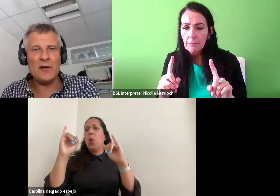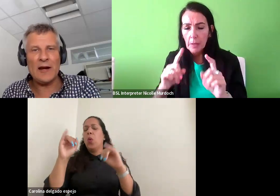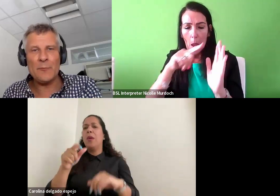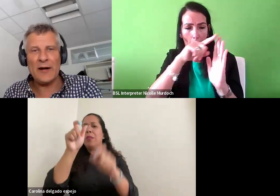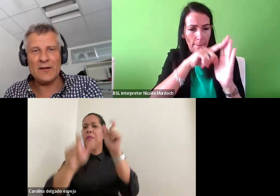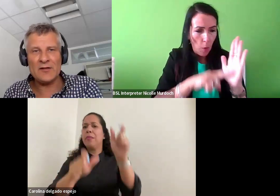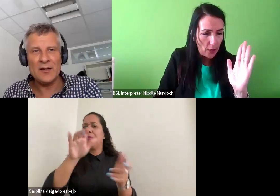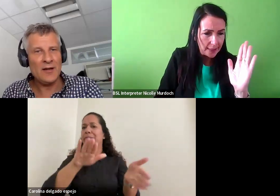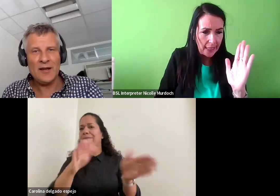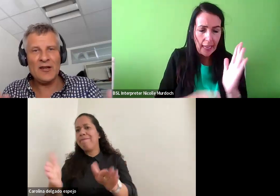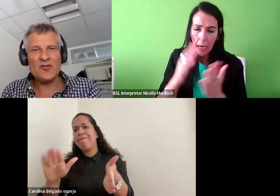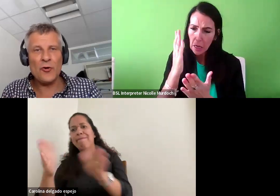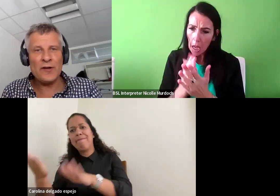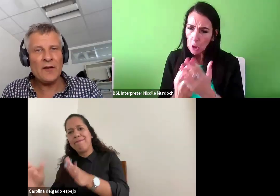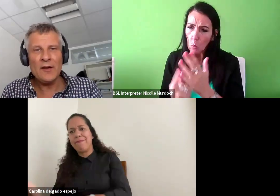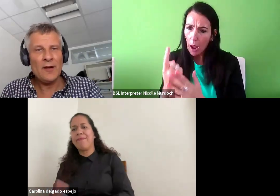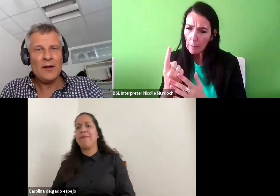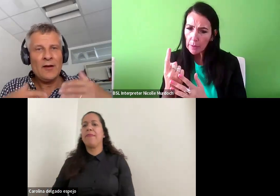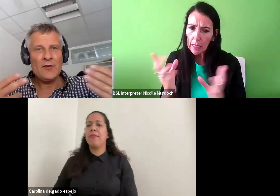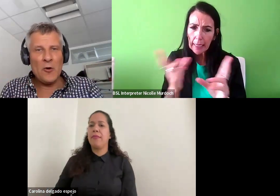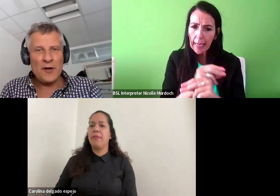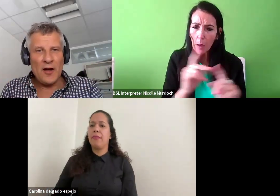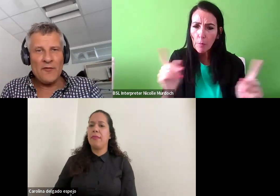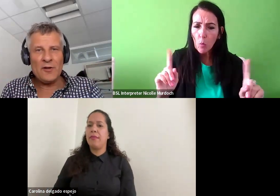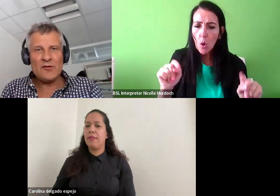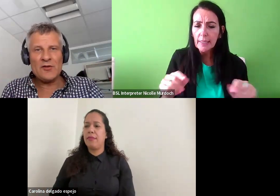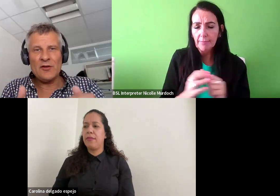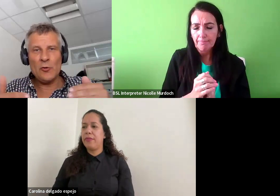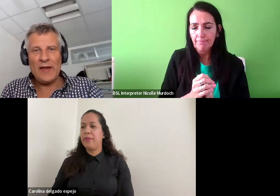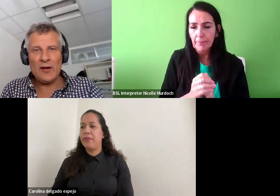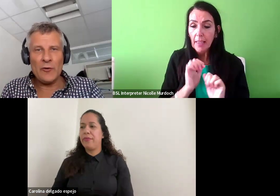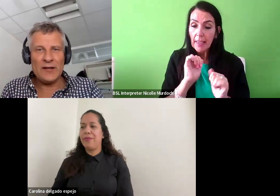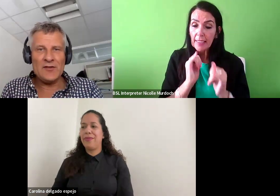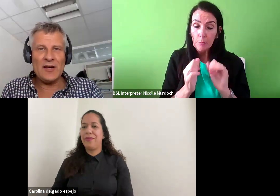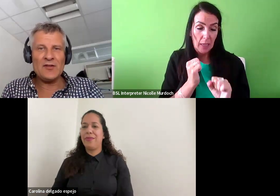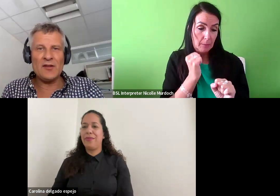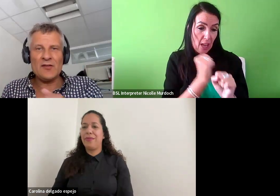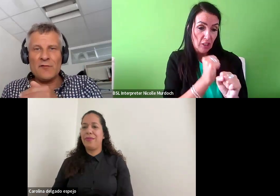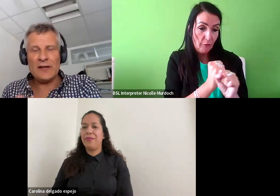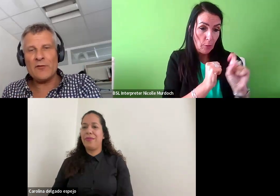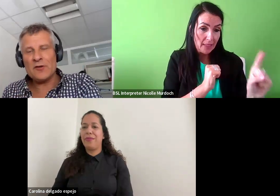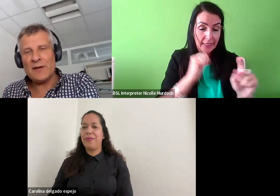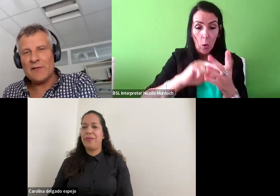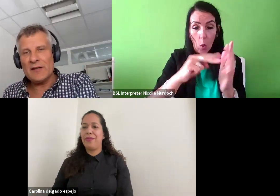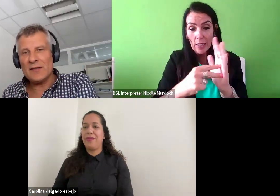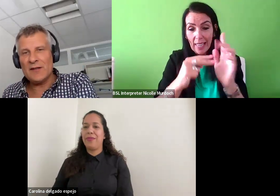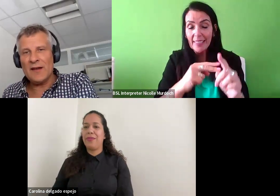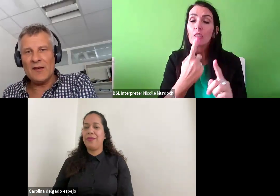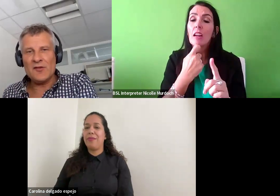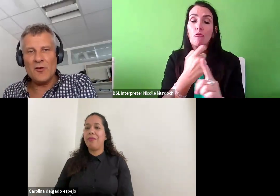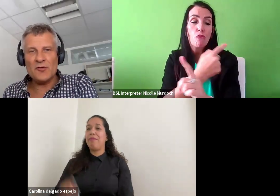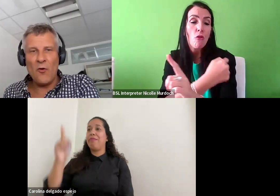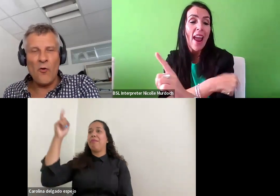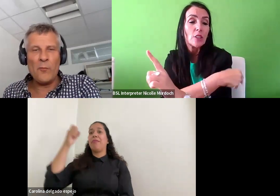and humanitarian practice. In short, donor governments, UN organizations, Red Cross, Red Crescent,